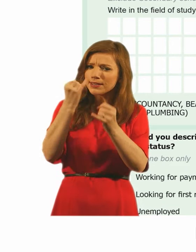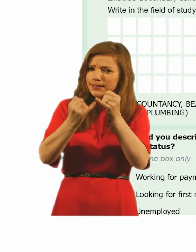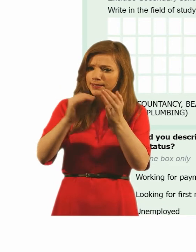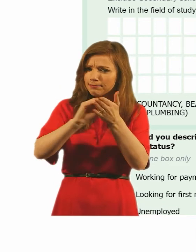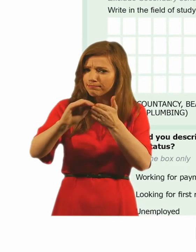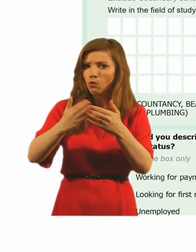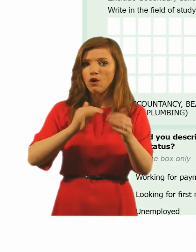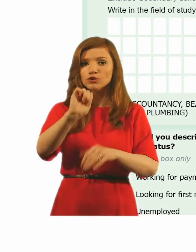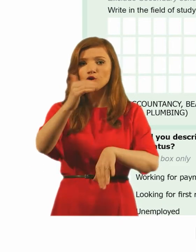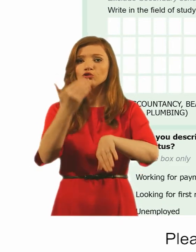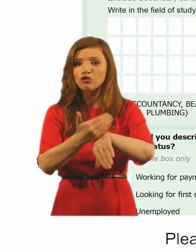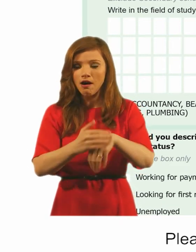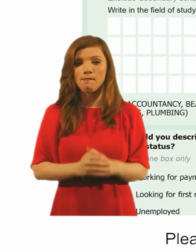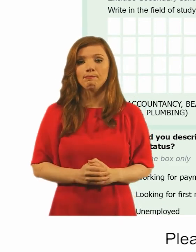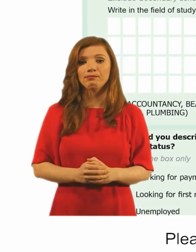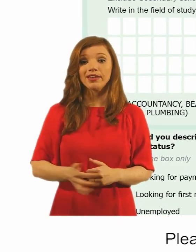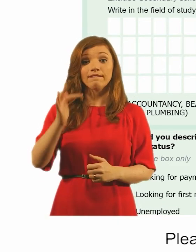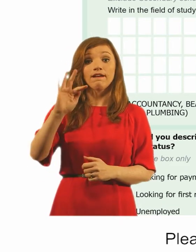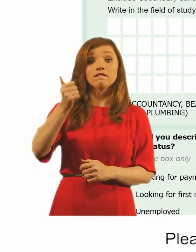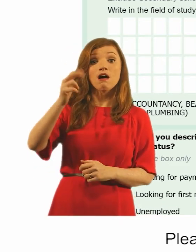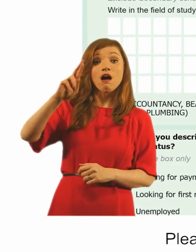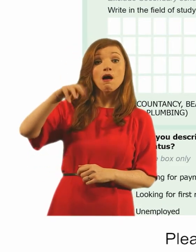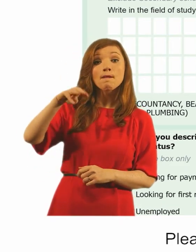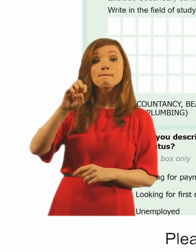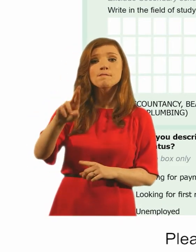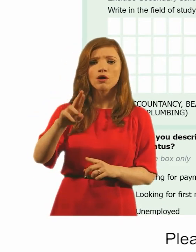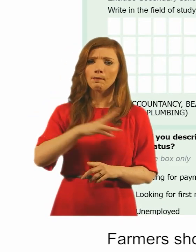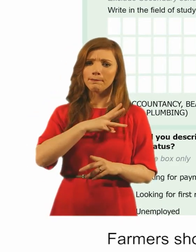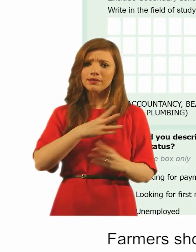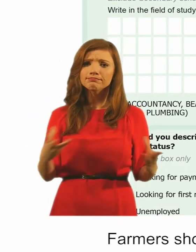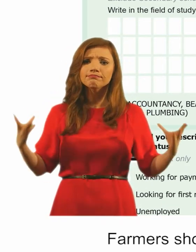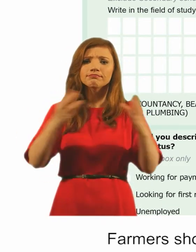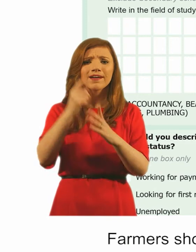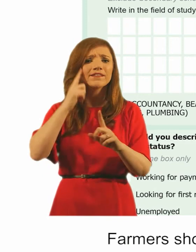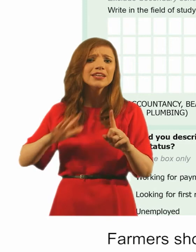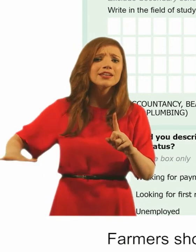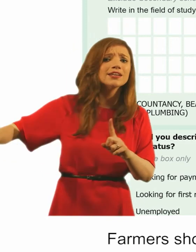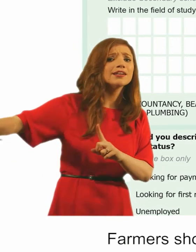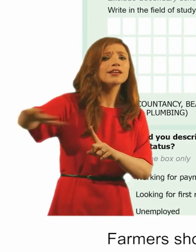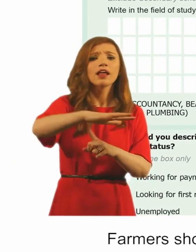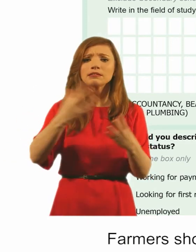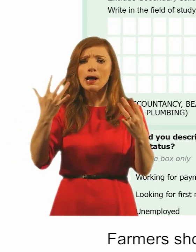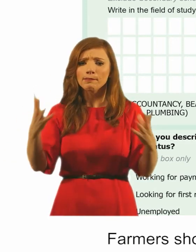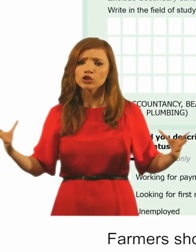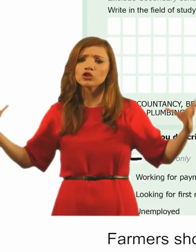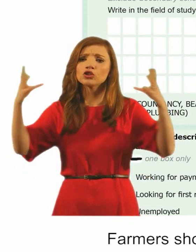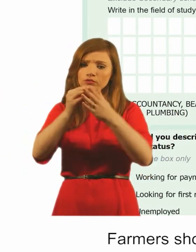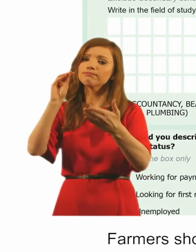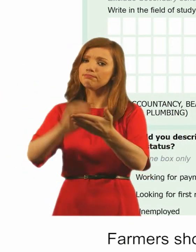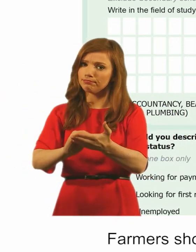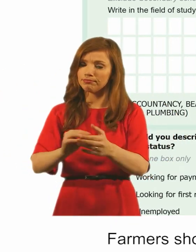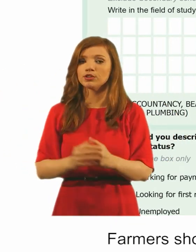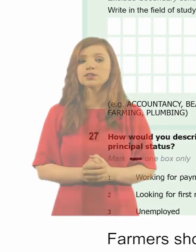you are unemployed or retired, please provide a full and accurate description. Farmers should also provide the size of their farm